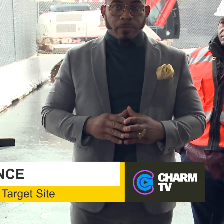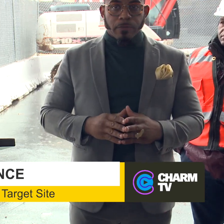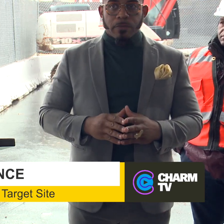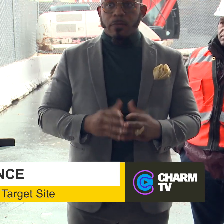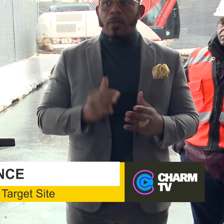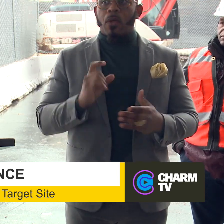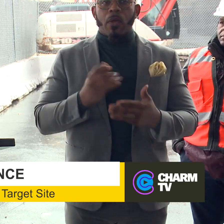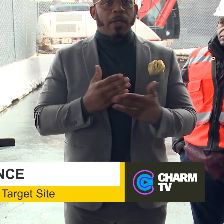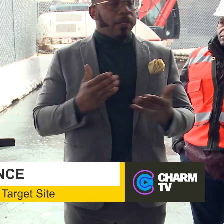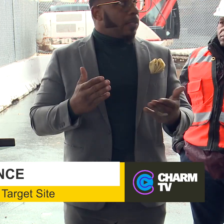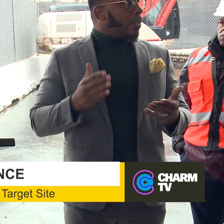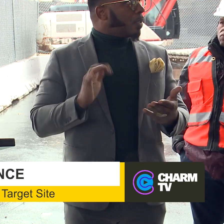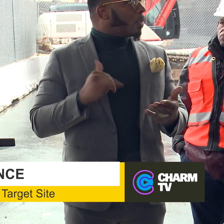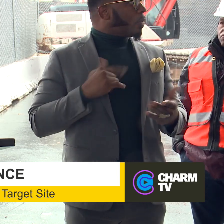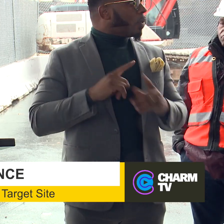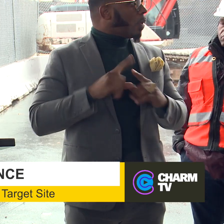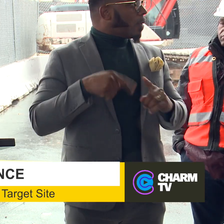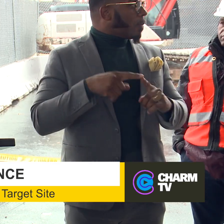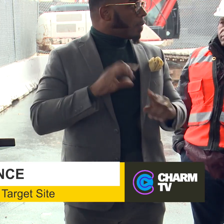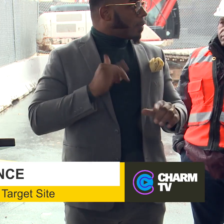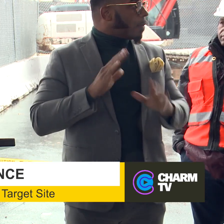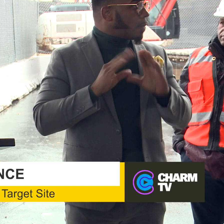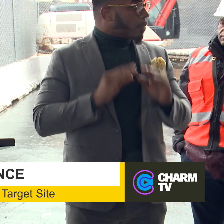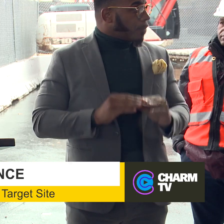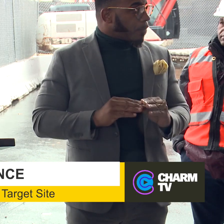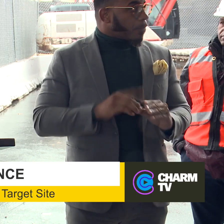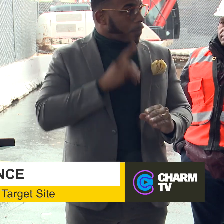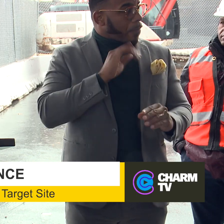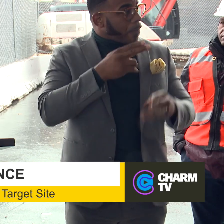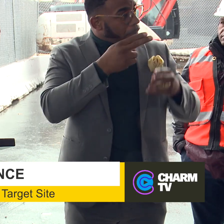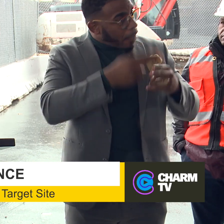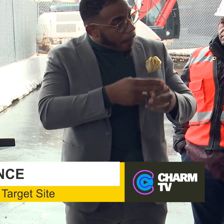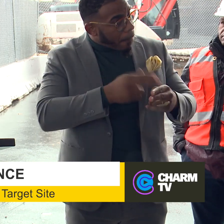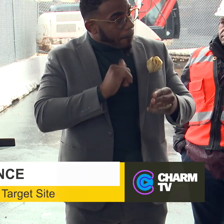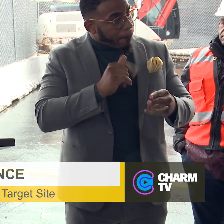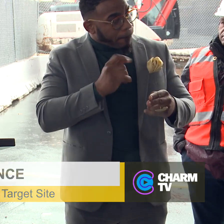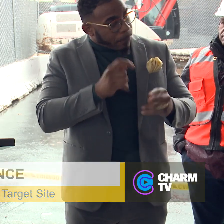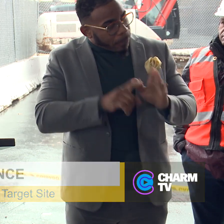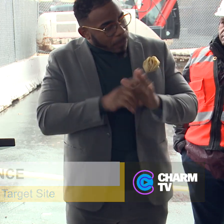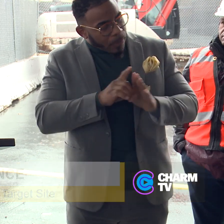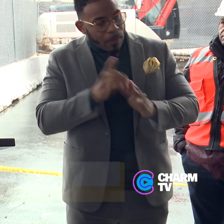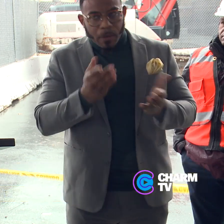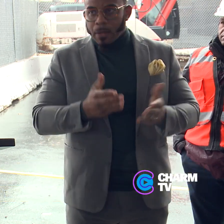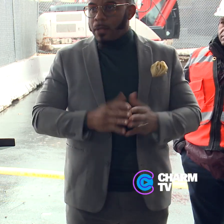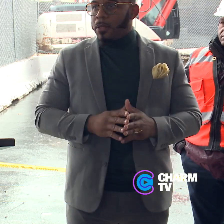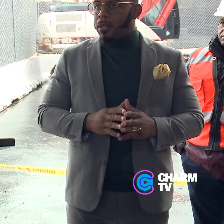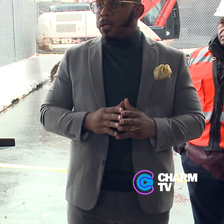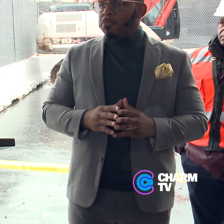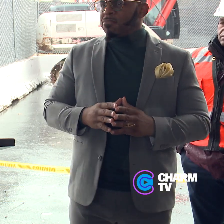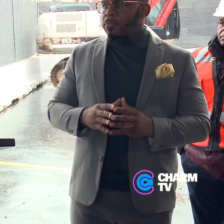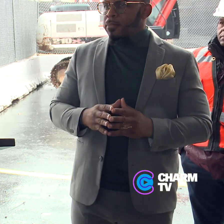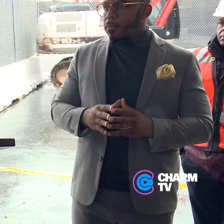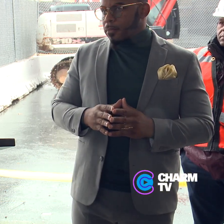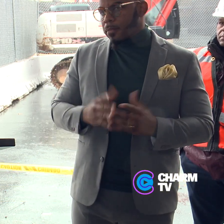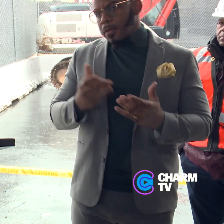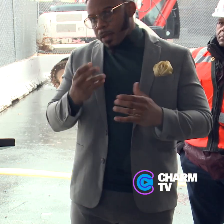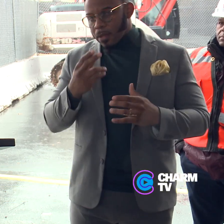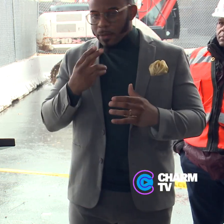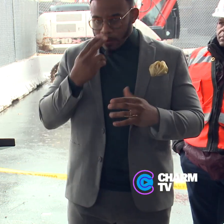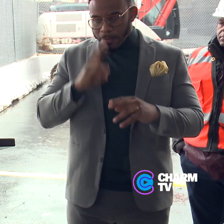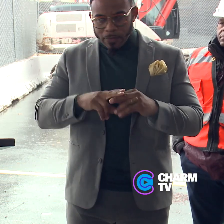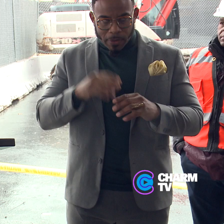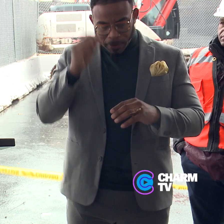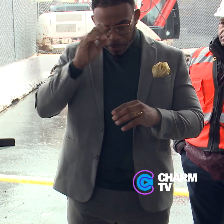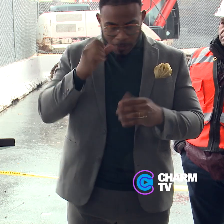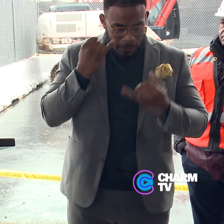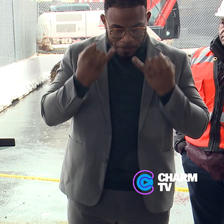Now, one of the things that we've talked about in our meetings is the name of our little development here. Lots of fun opinions,